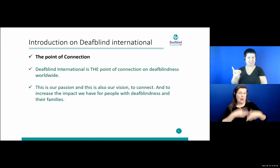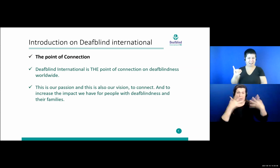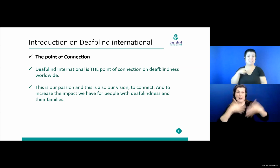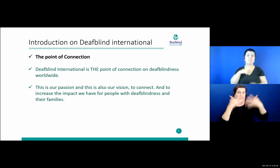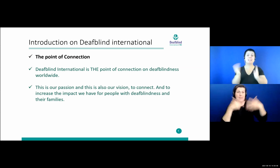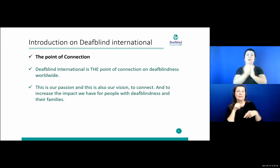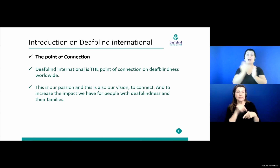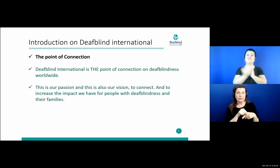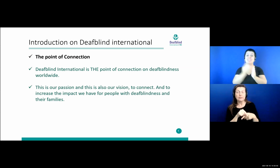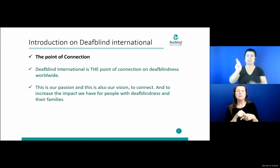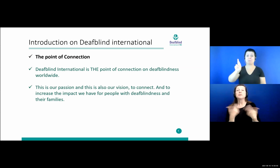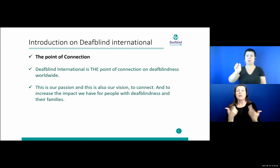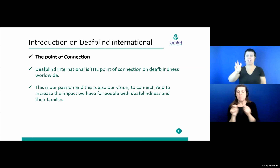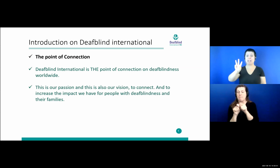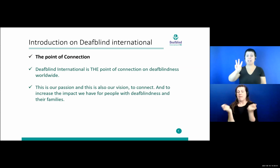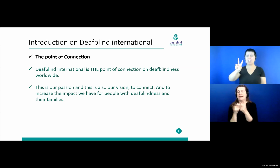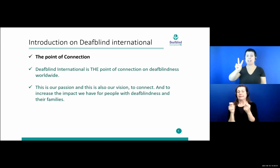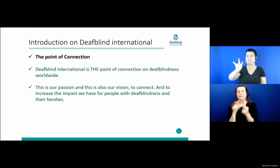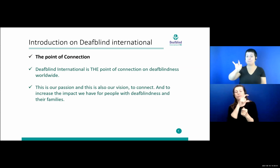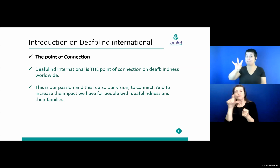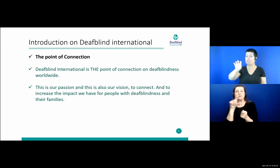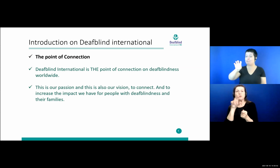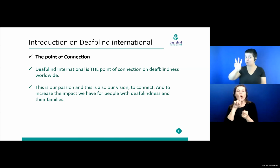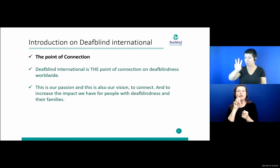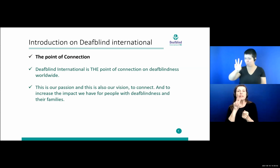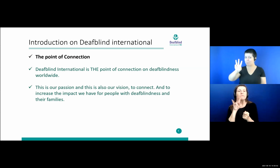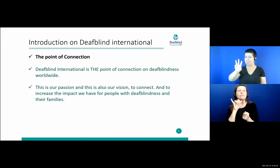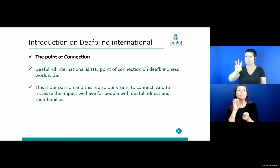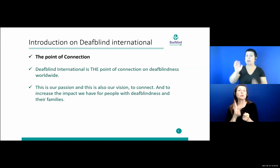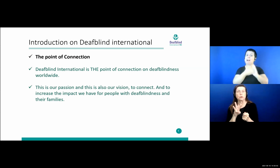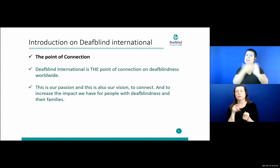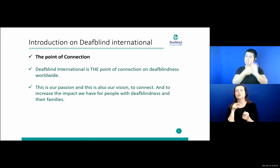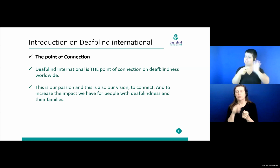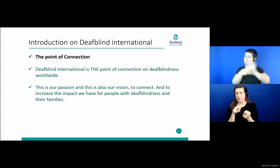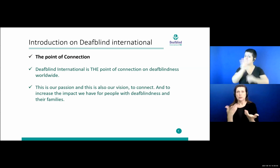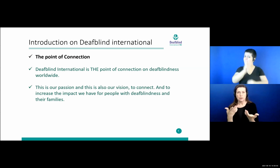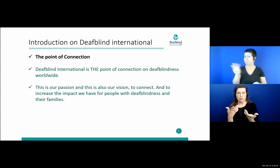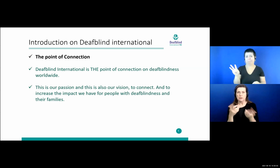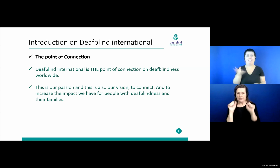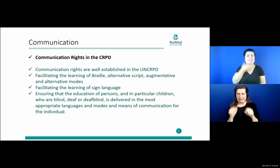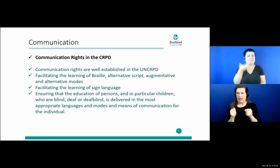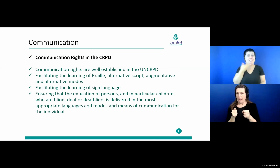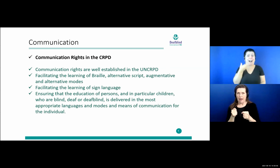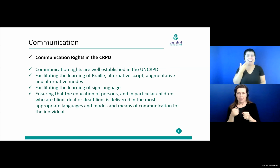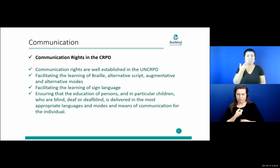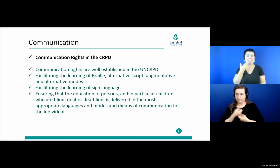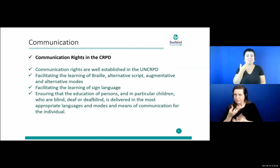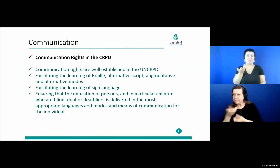The Review, and that is completely digital. So easy to share with others.